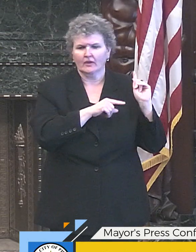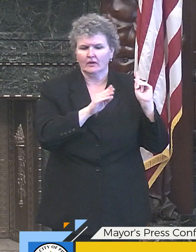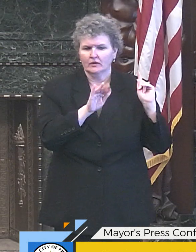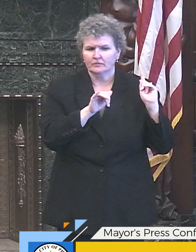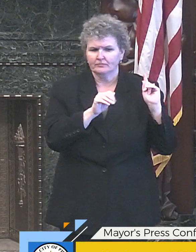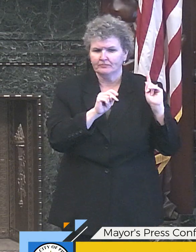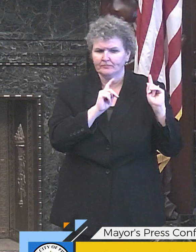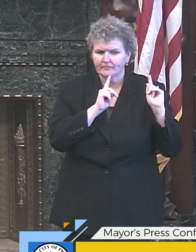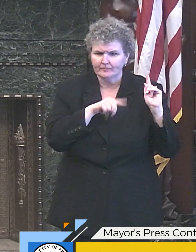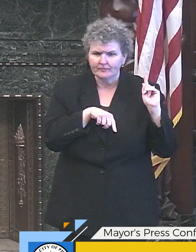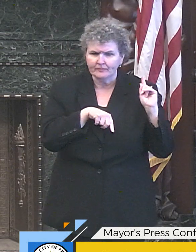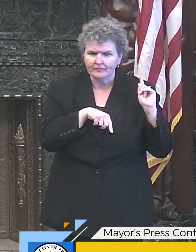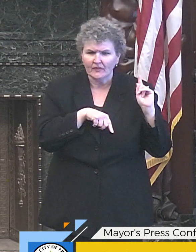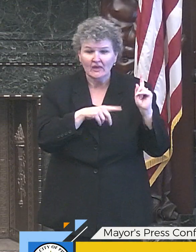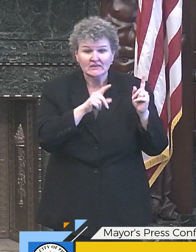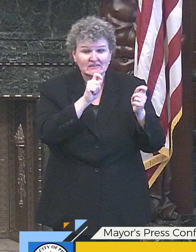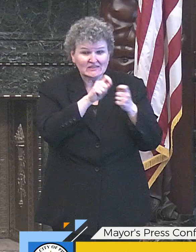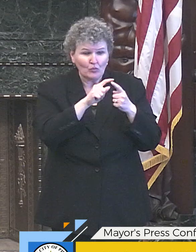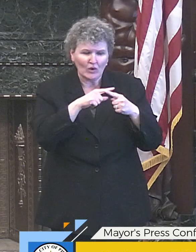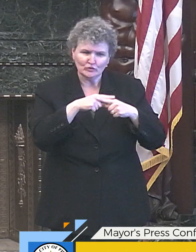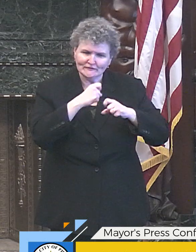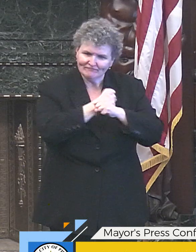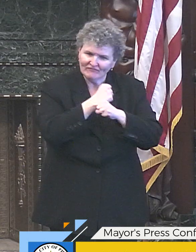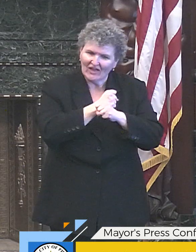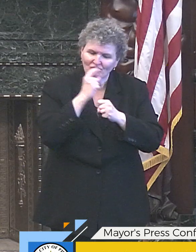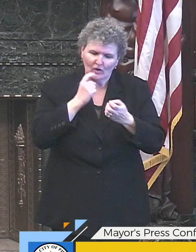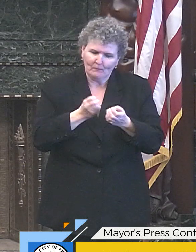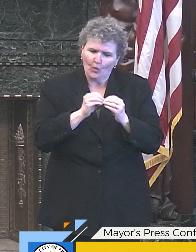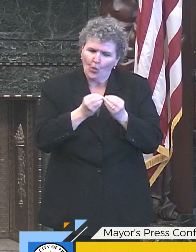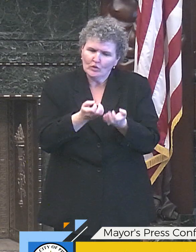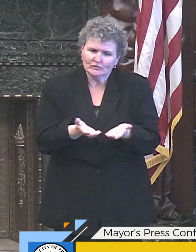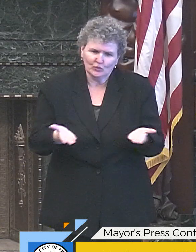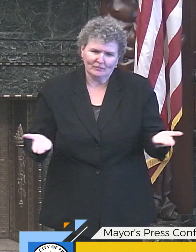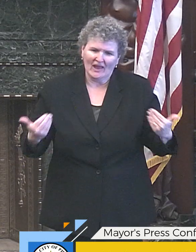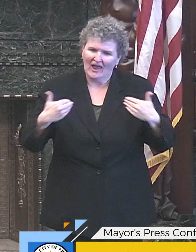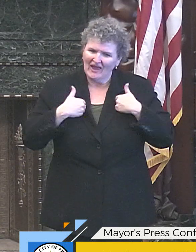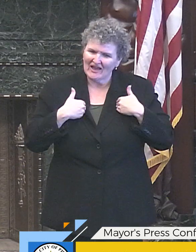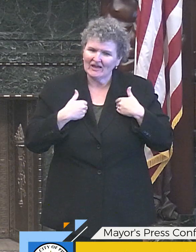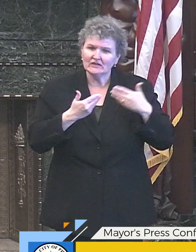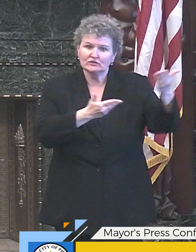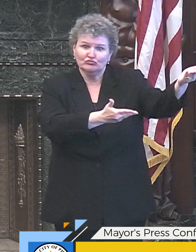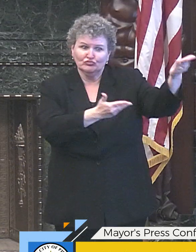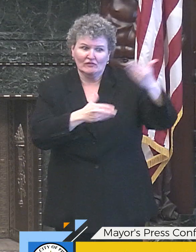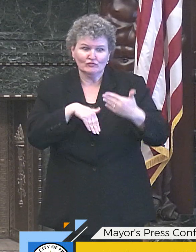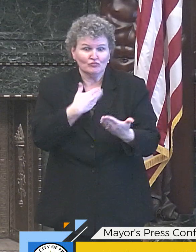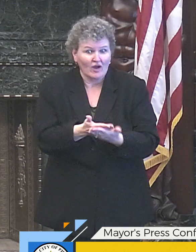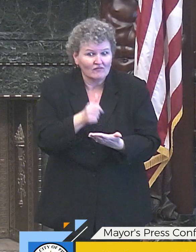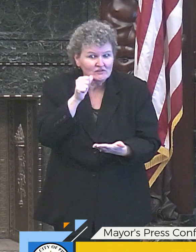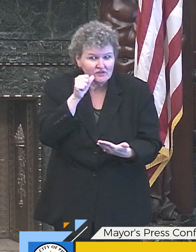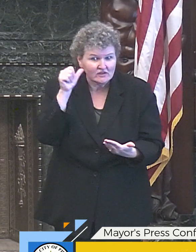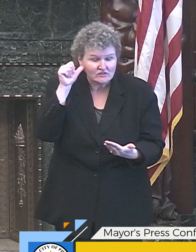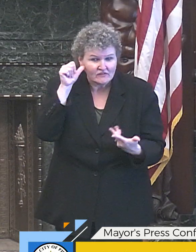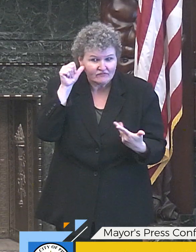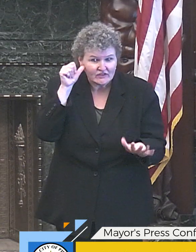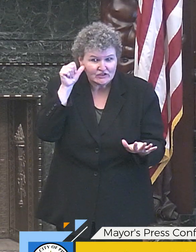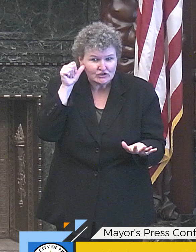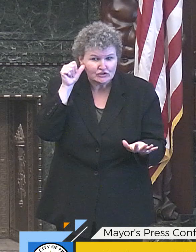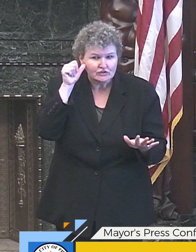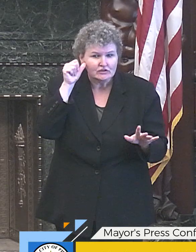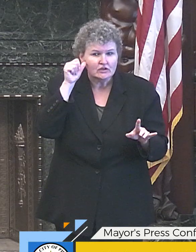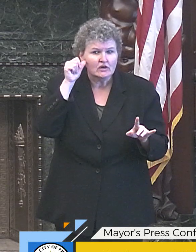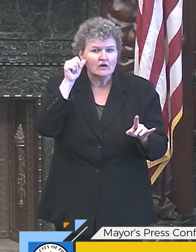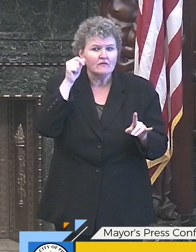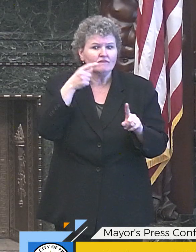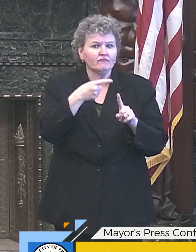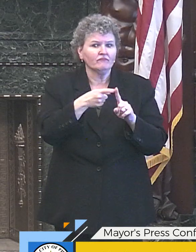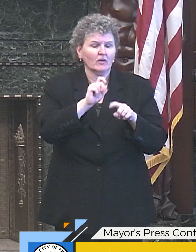That'd be accurate. We are still fighting for supplies. I do believe a shipment was delivered yesterday from the national stockpile. I